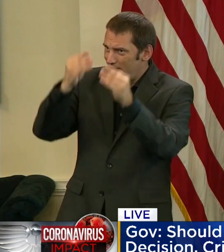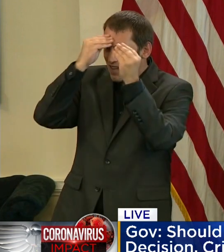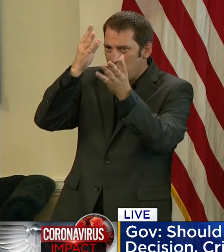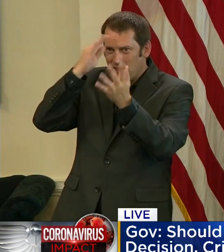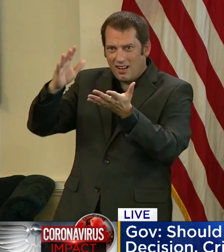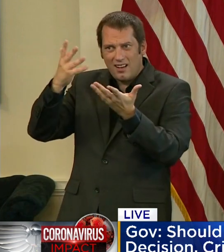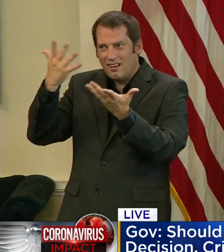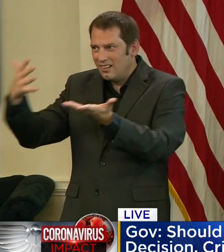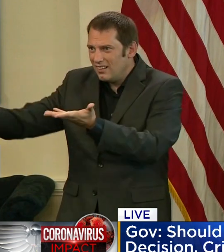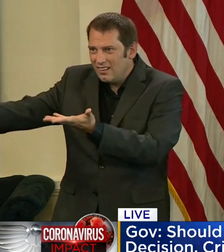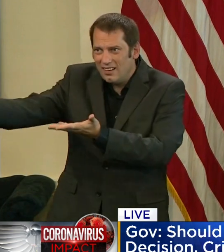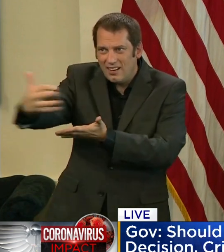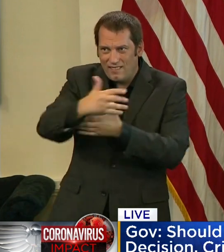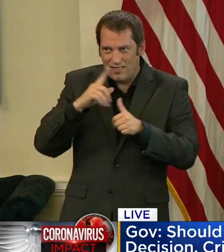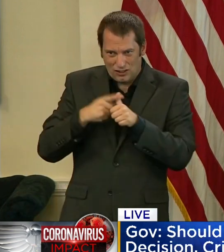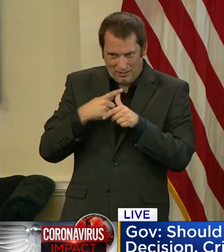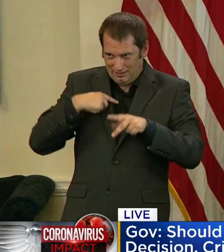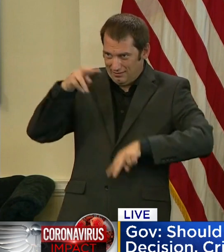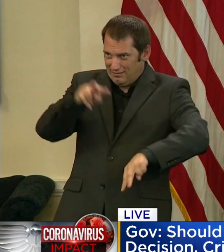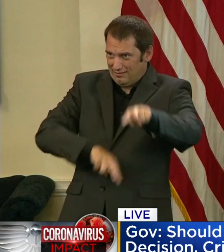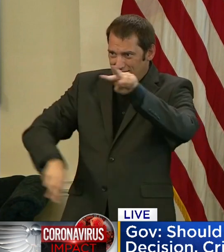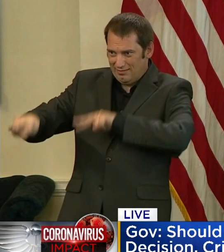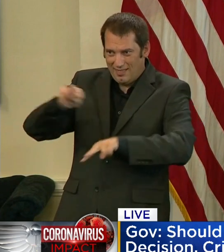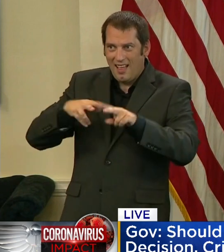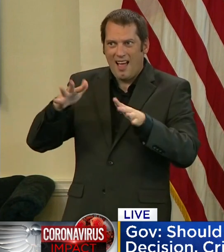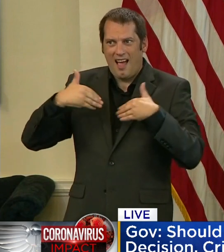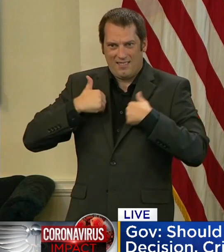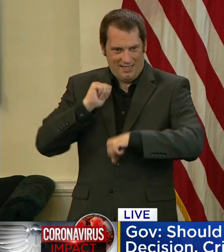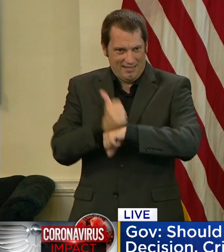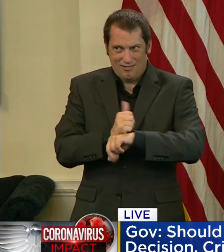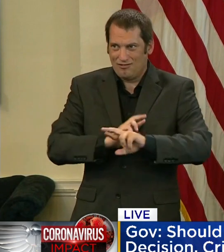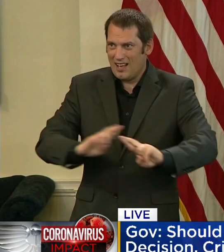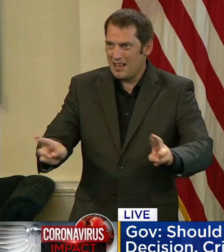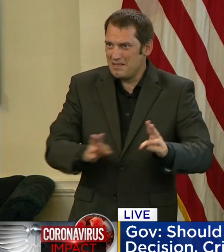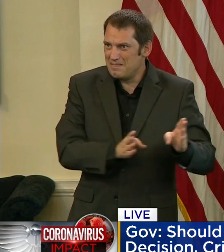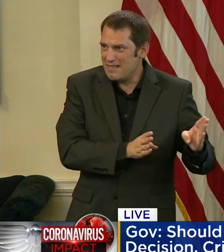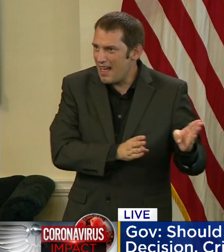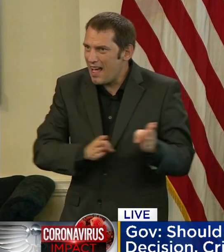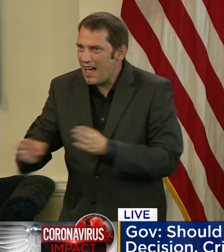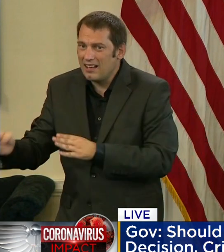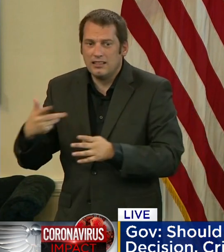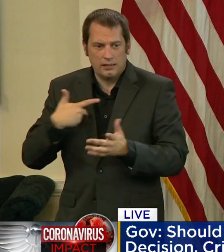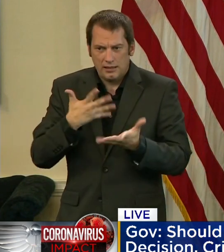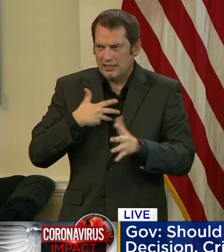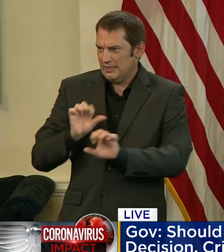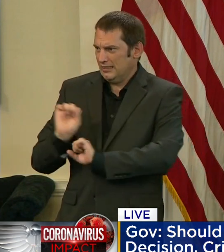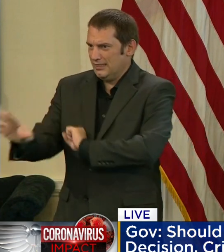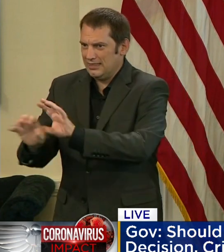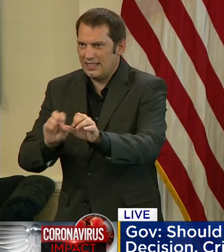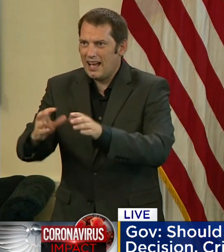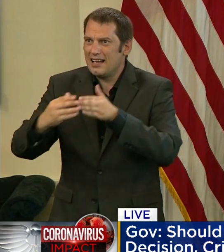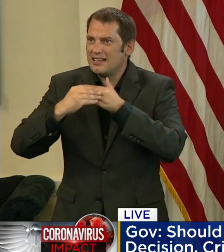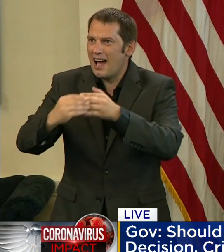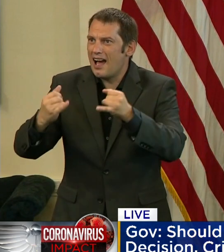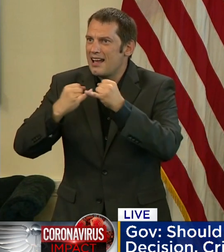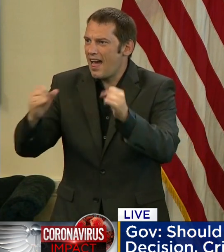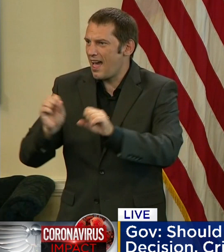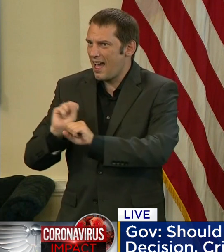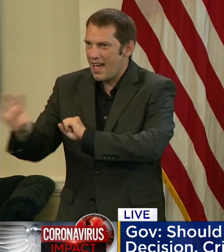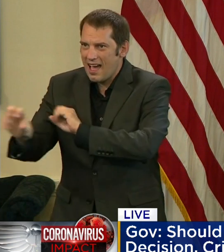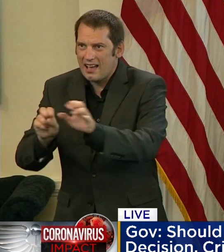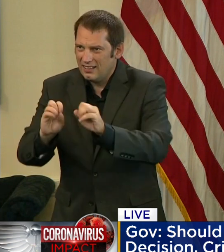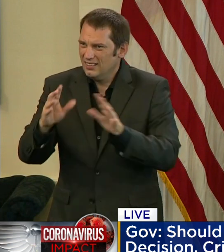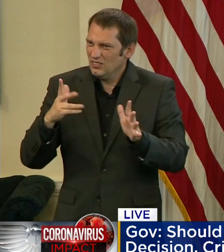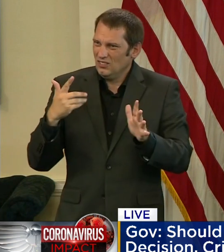state plan, one of the most detailed, more than 100 pages. It came out more than a month ago. It might have been one of the best and earliest in the country. And we're